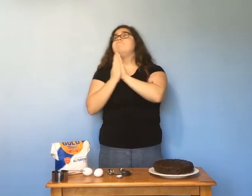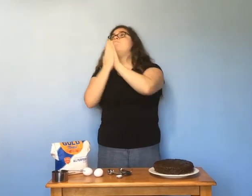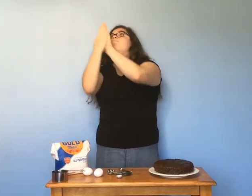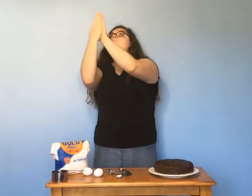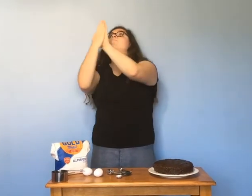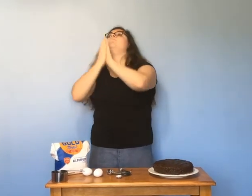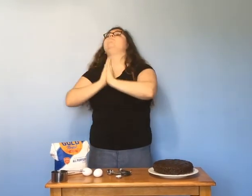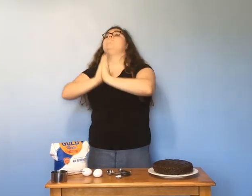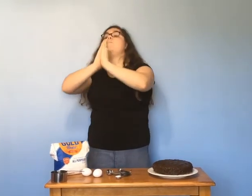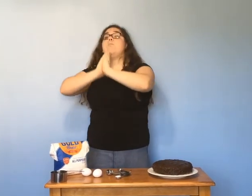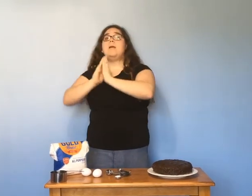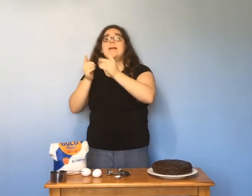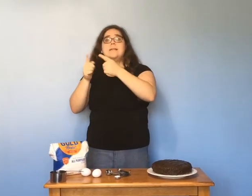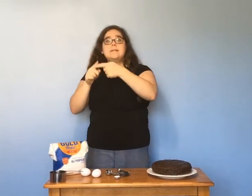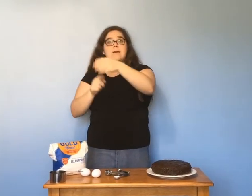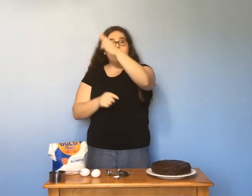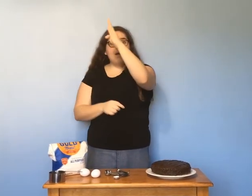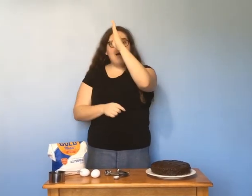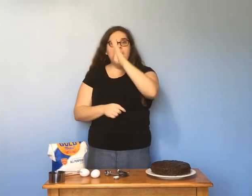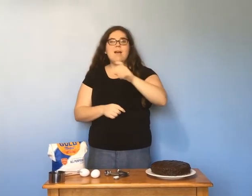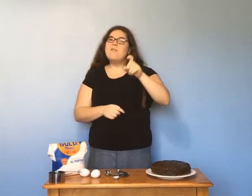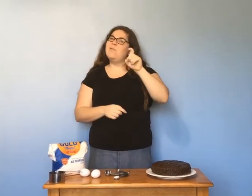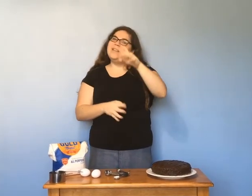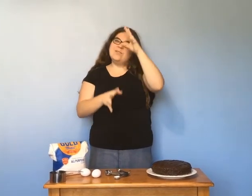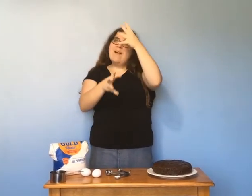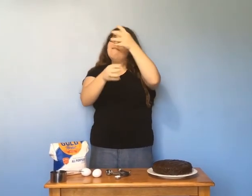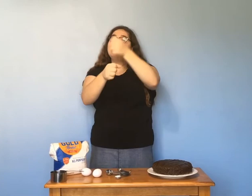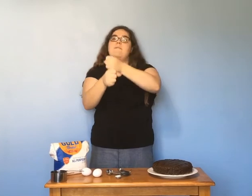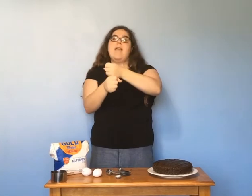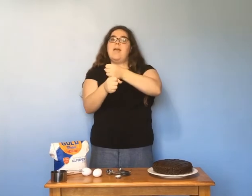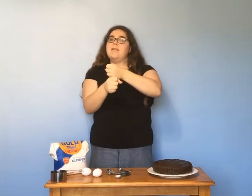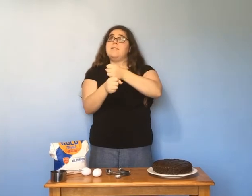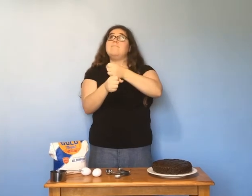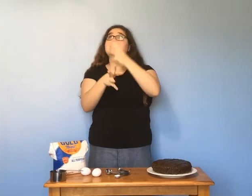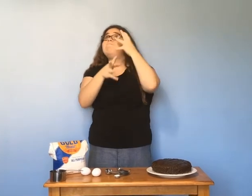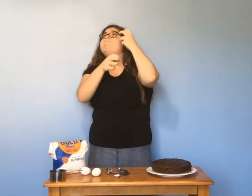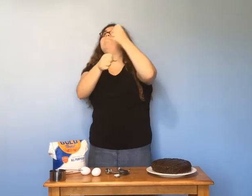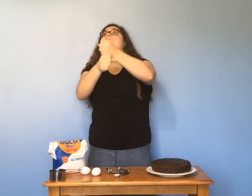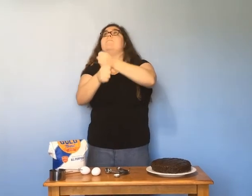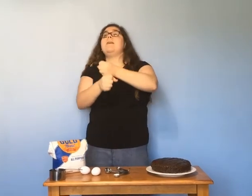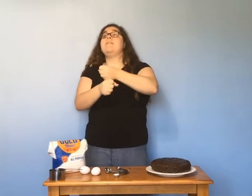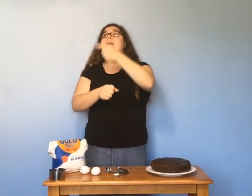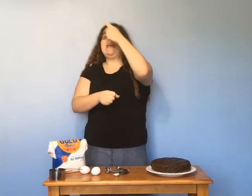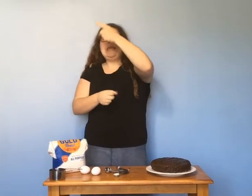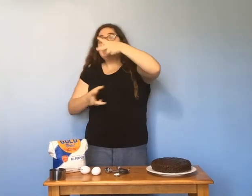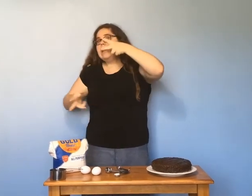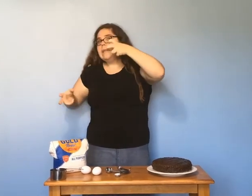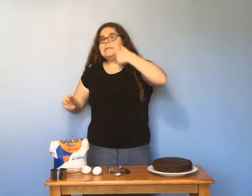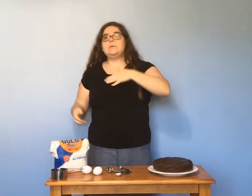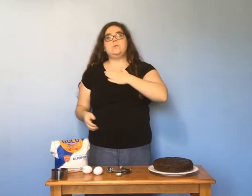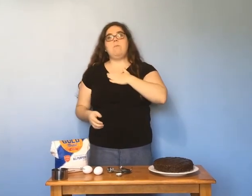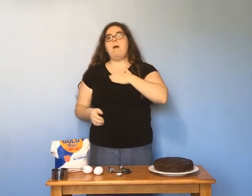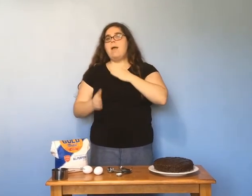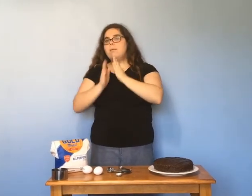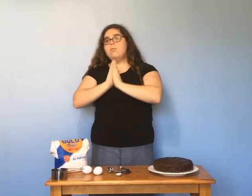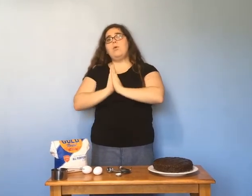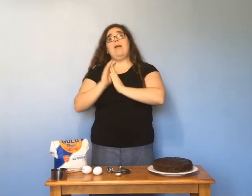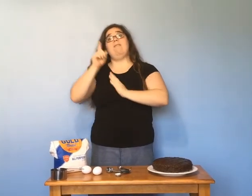be answered? No. We have to pray with faith. We have to have that trust in Him, that He's going